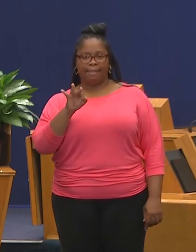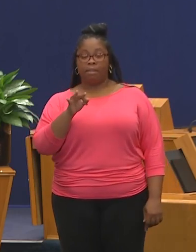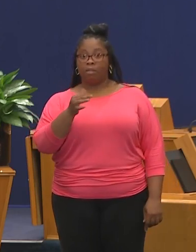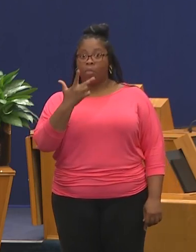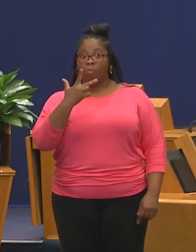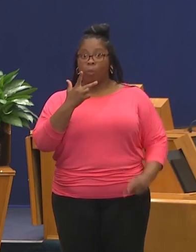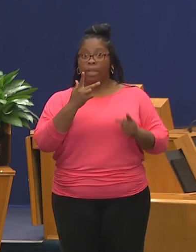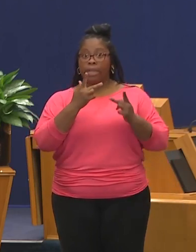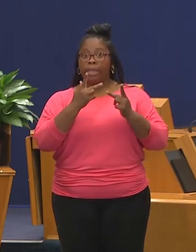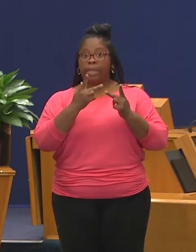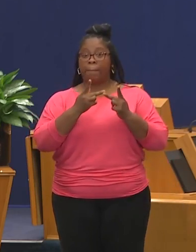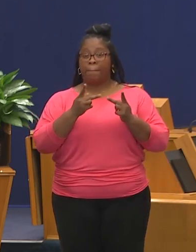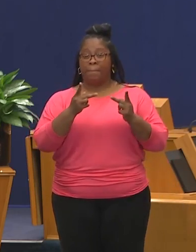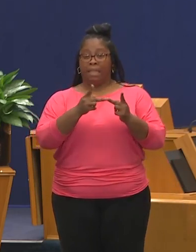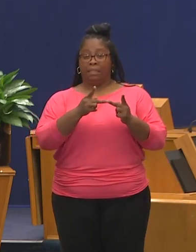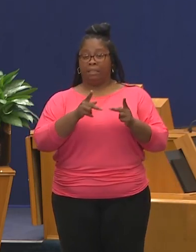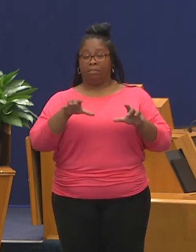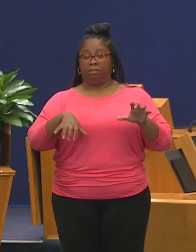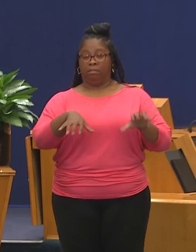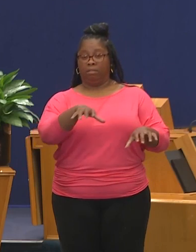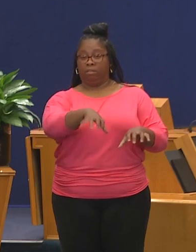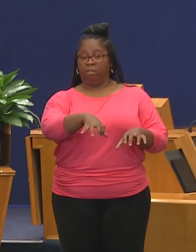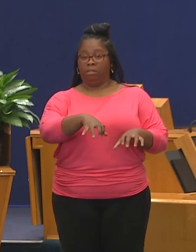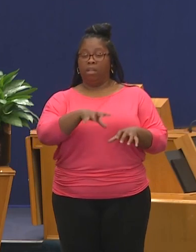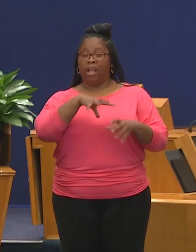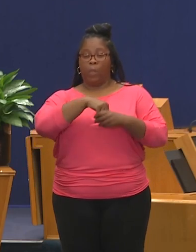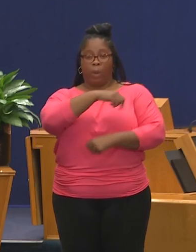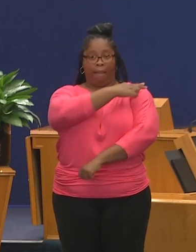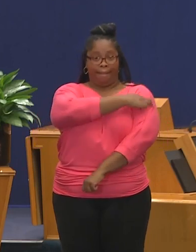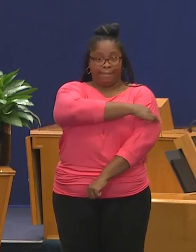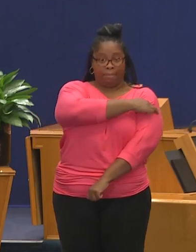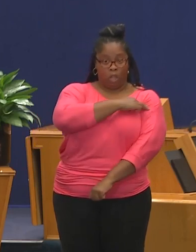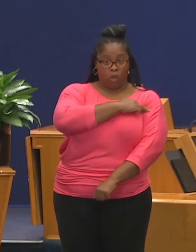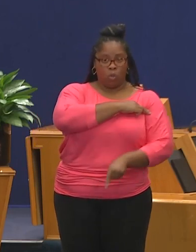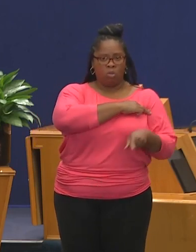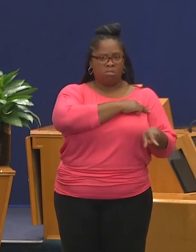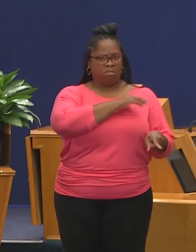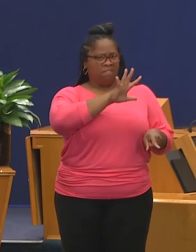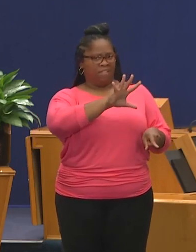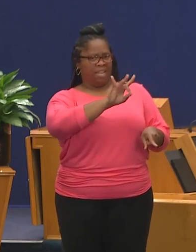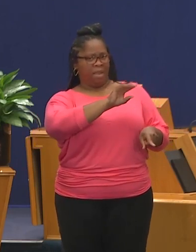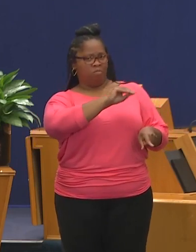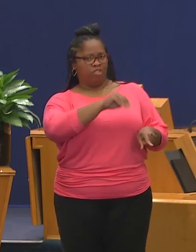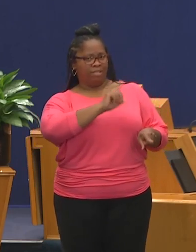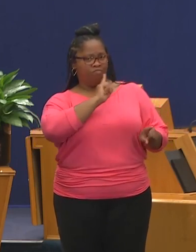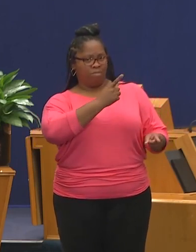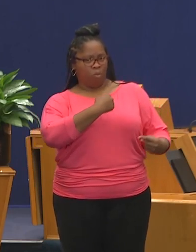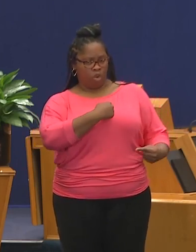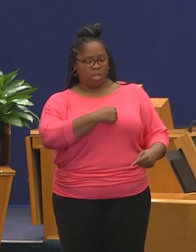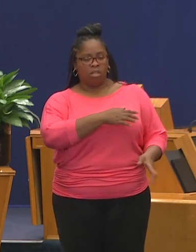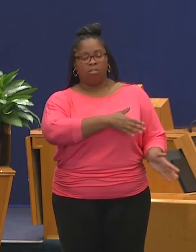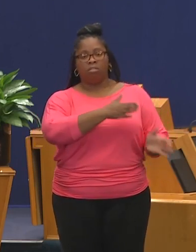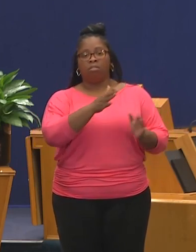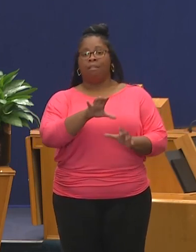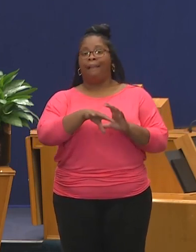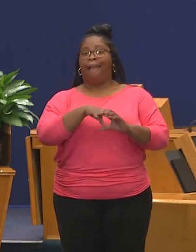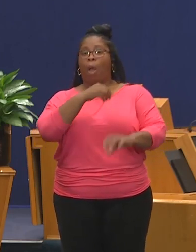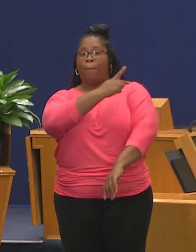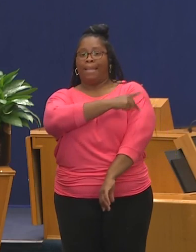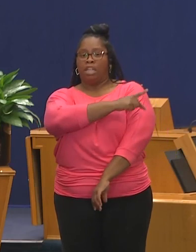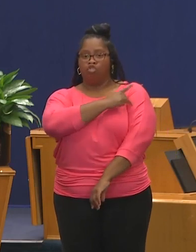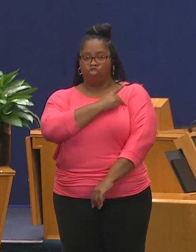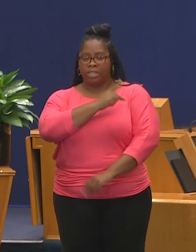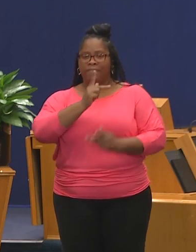that are reporting these cases include our hospitals, which report 58% of the cases, outpatient